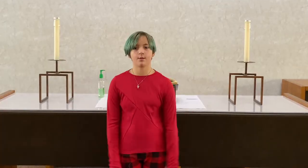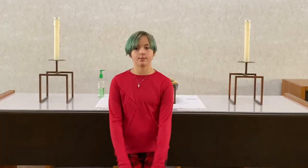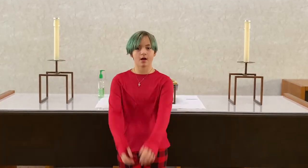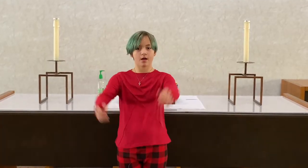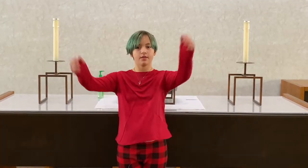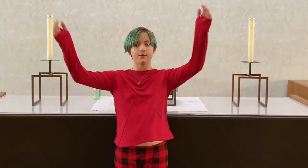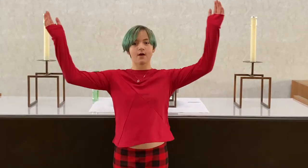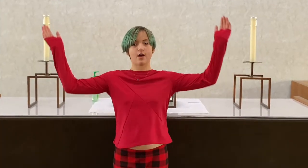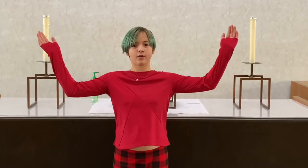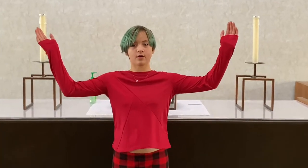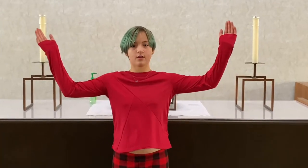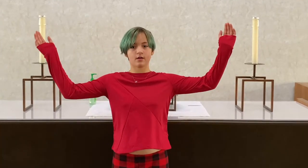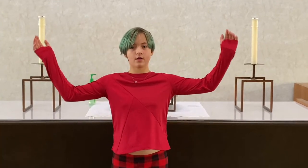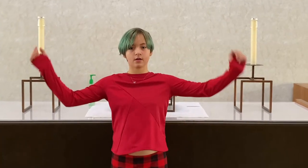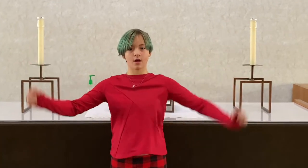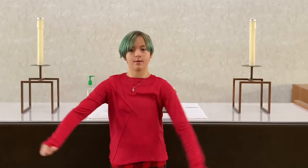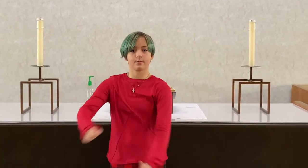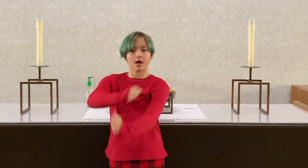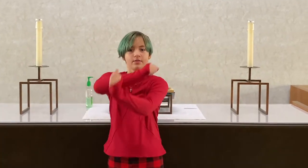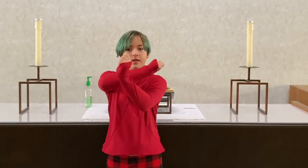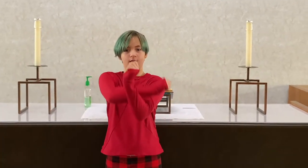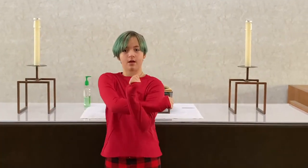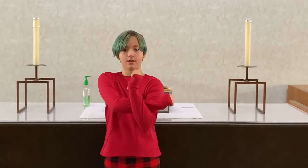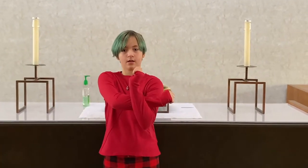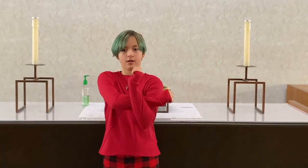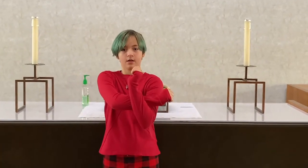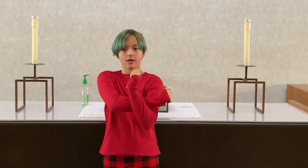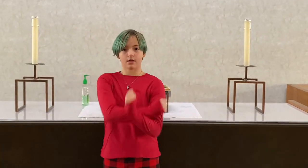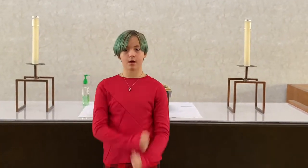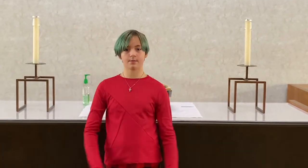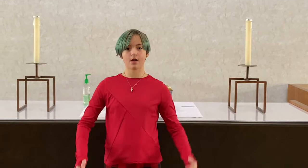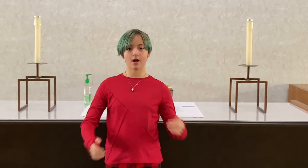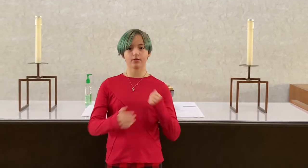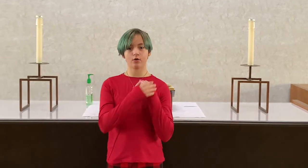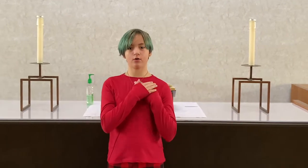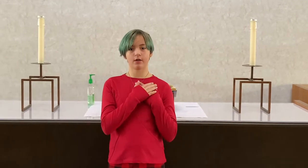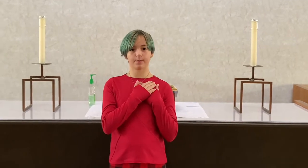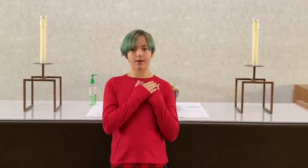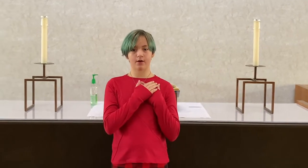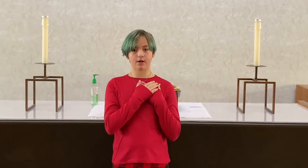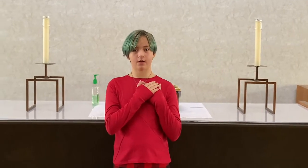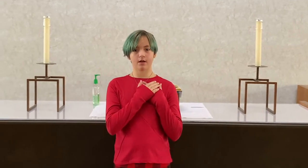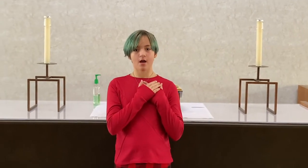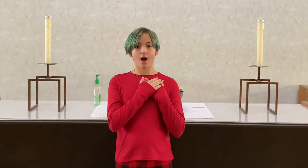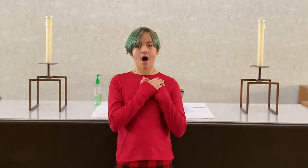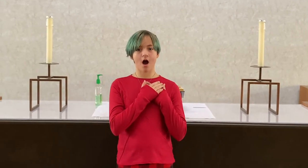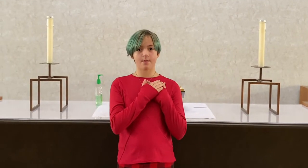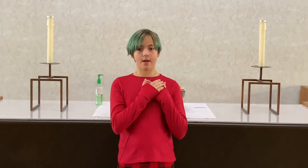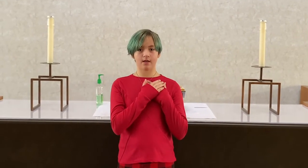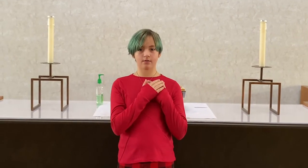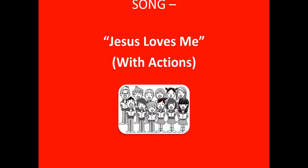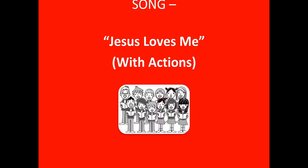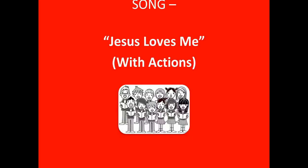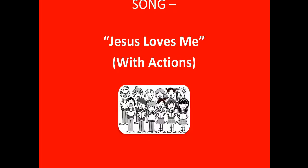Come God the Father, come God the Son, come God the Holy Spirit. Amen.